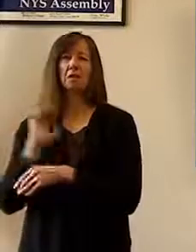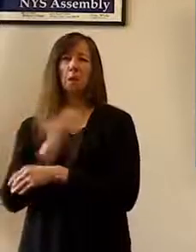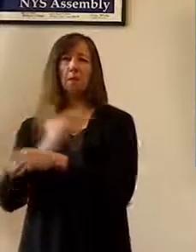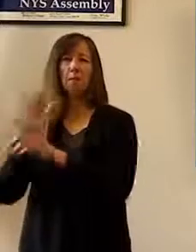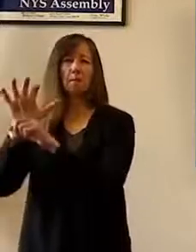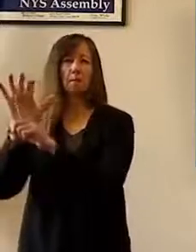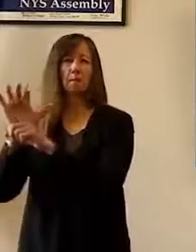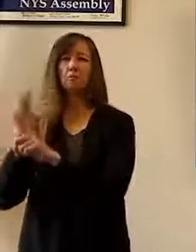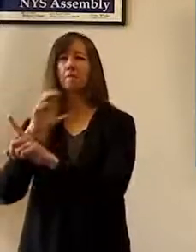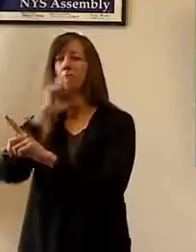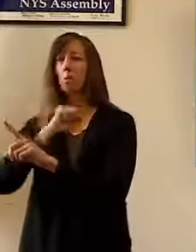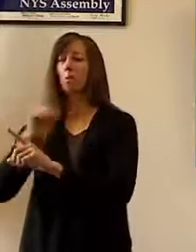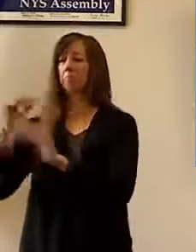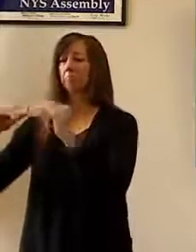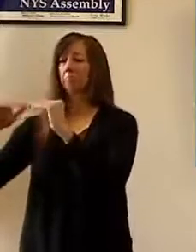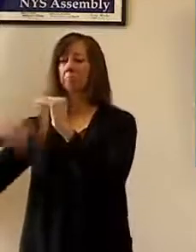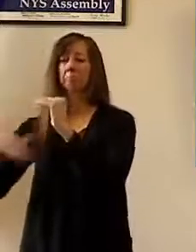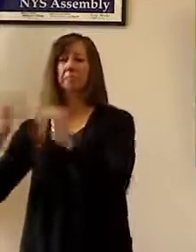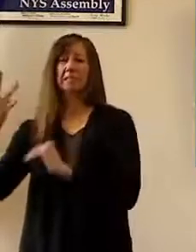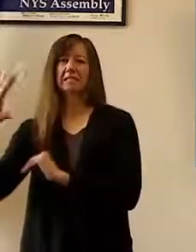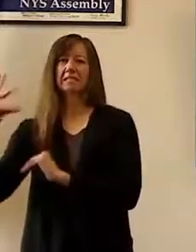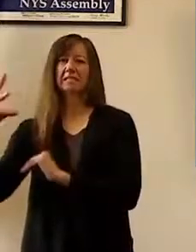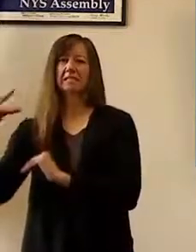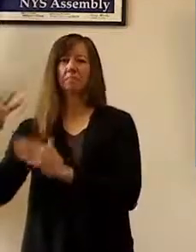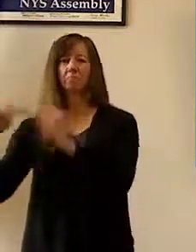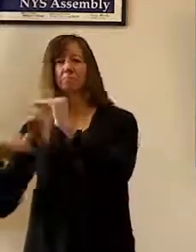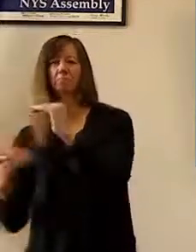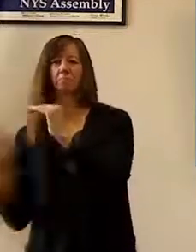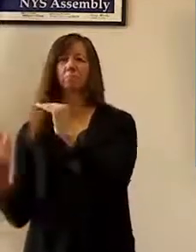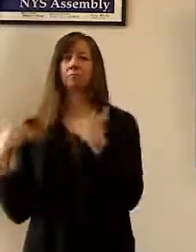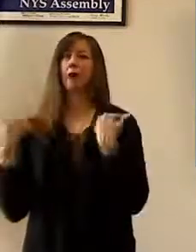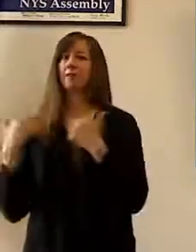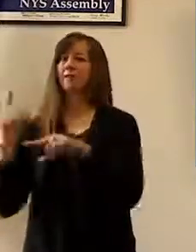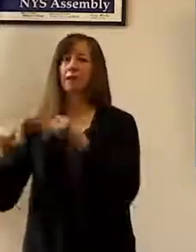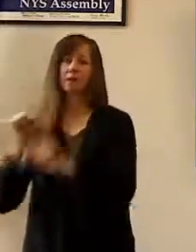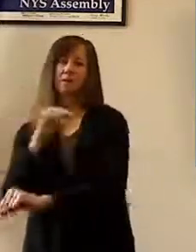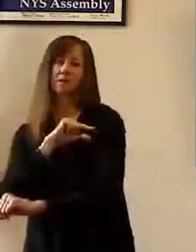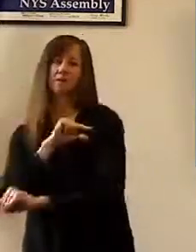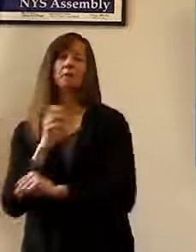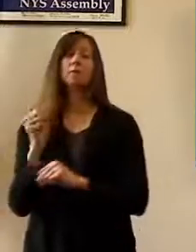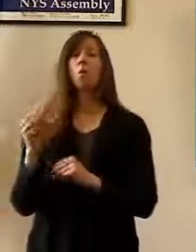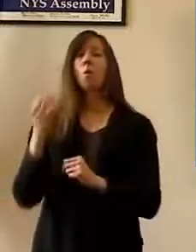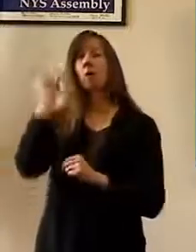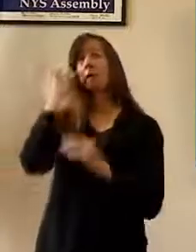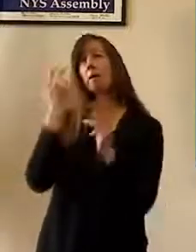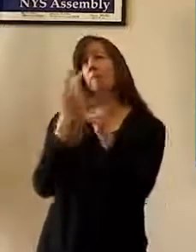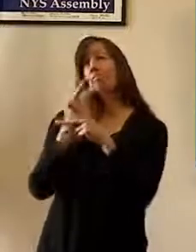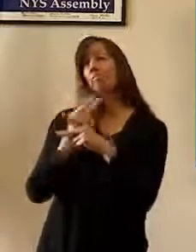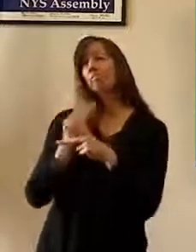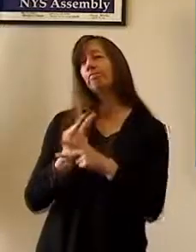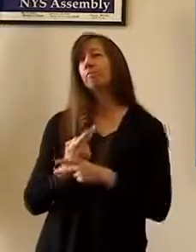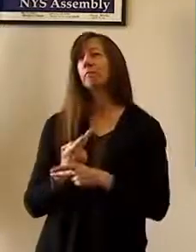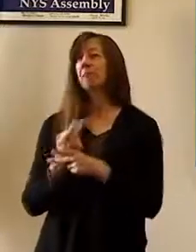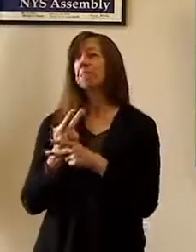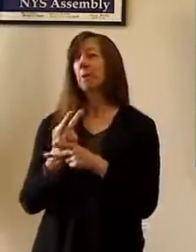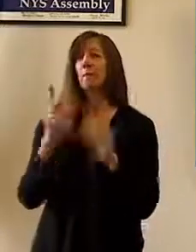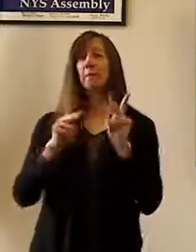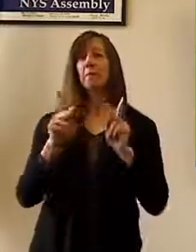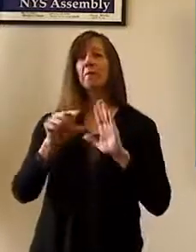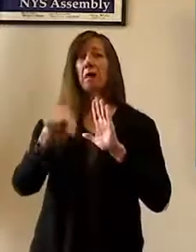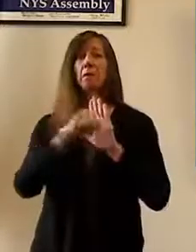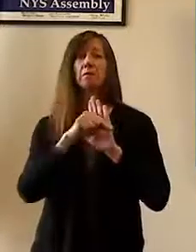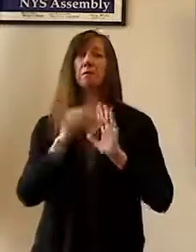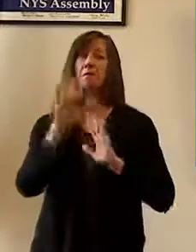aren't eligible. And so when you look at that number, I would guess, if I'm doing my math correctly, of those who are eligible, we're much closer to 50%, probably